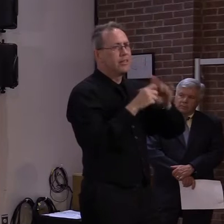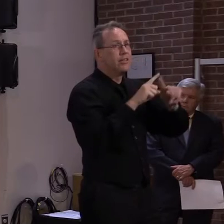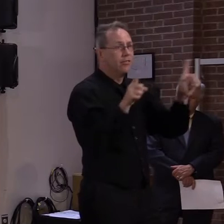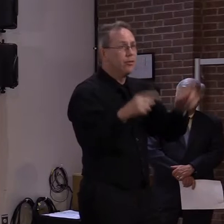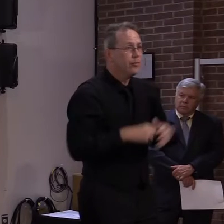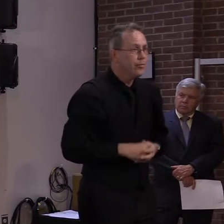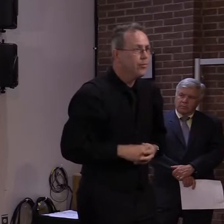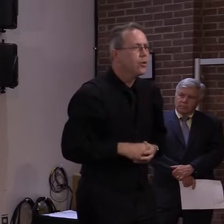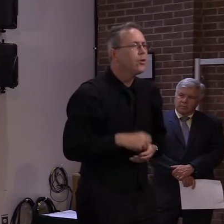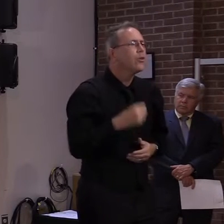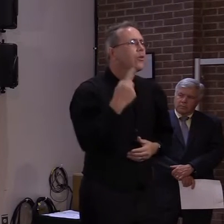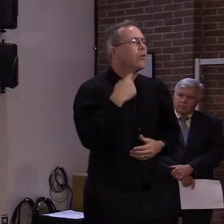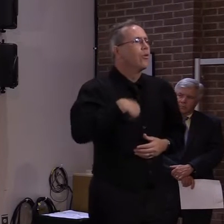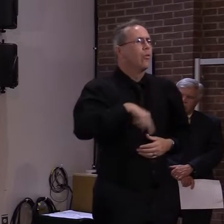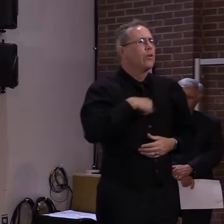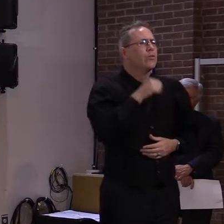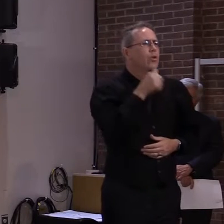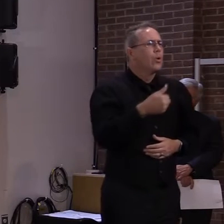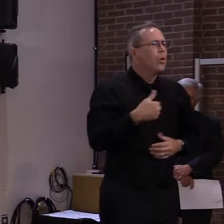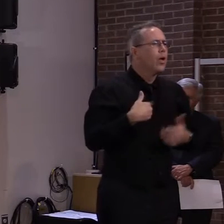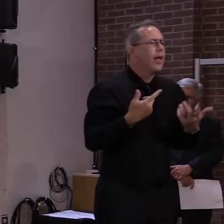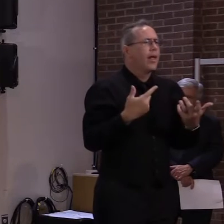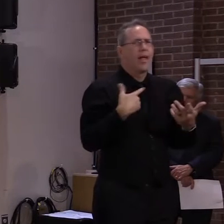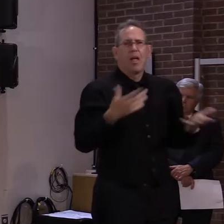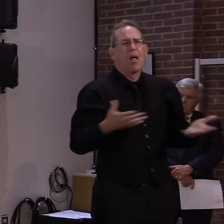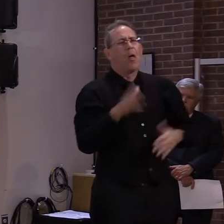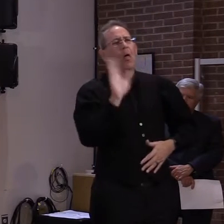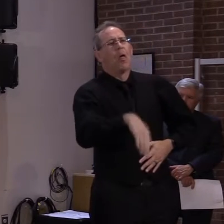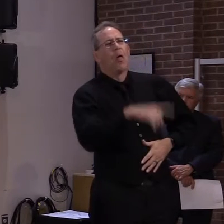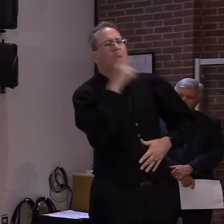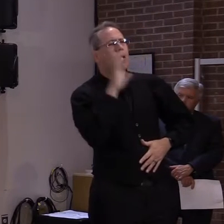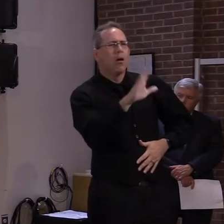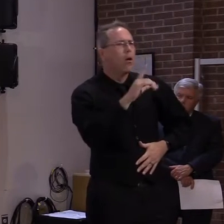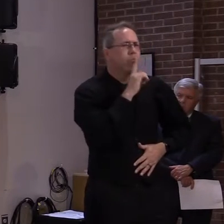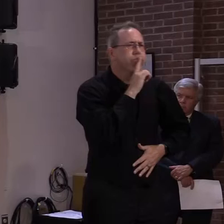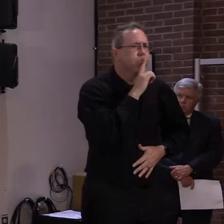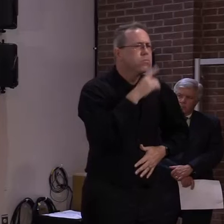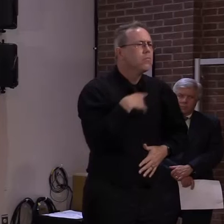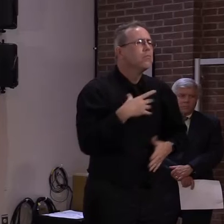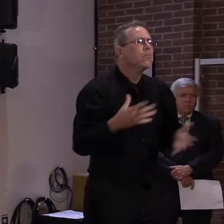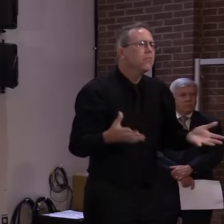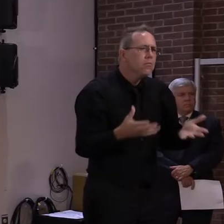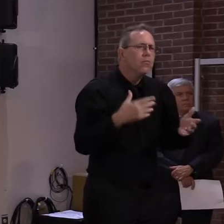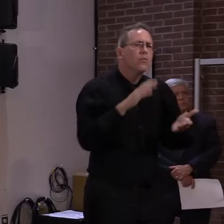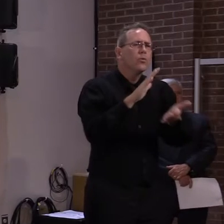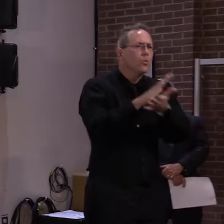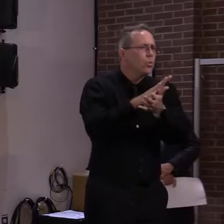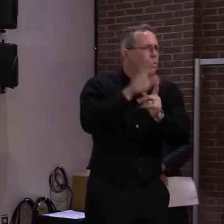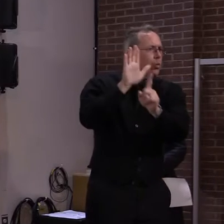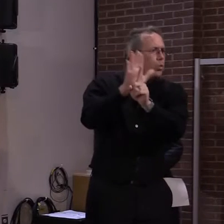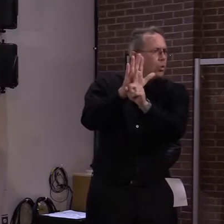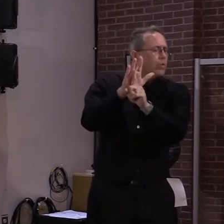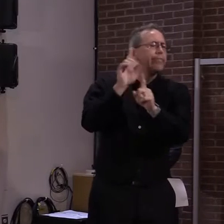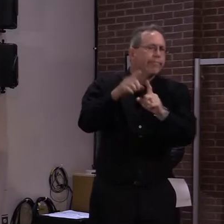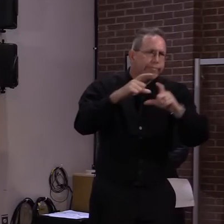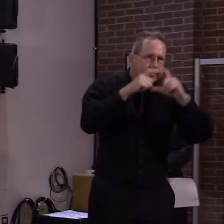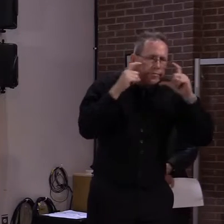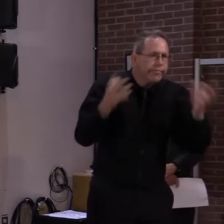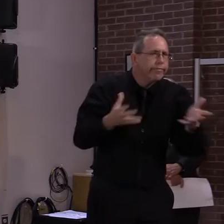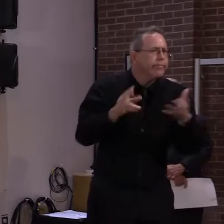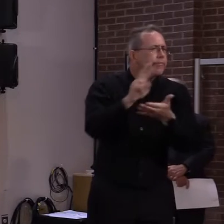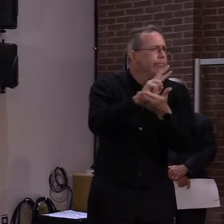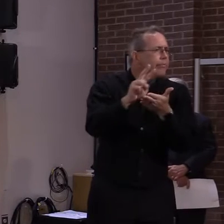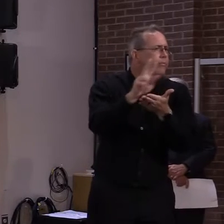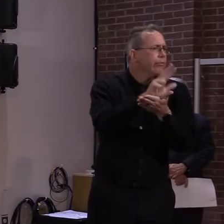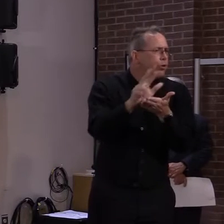just not true, because masking will be a part of the school year. Separate from schools, since